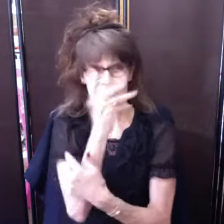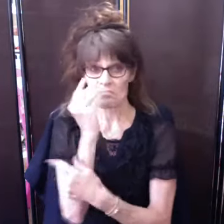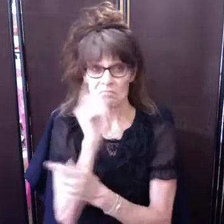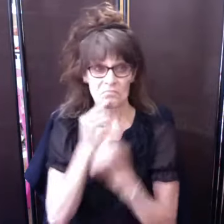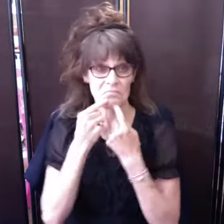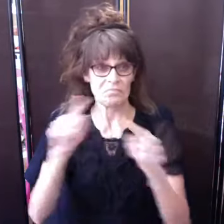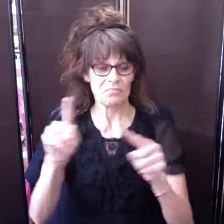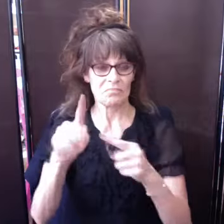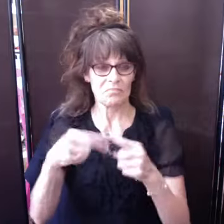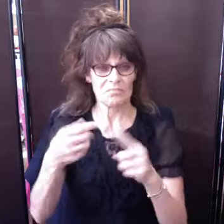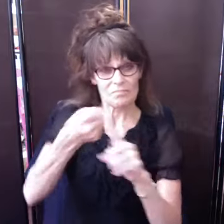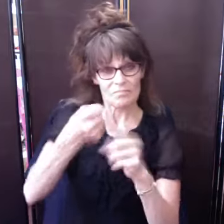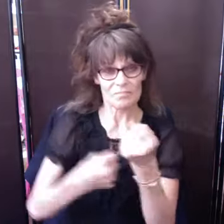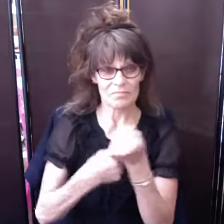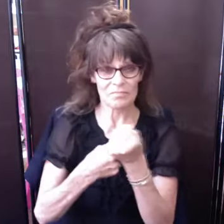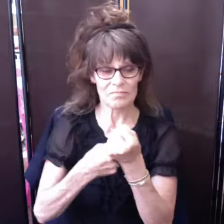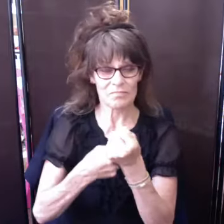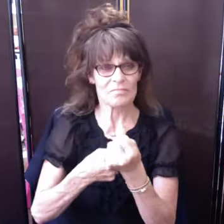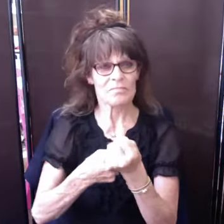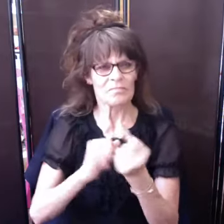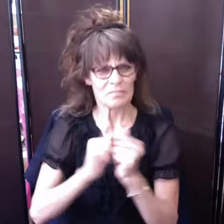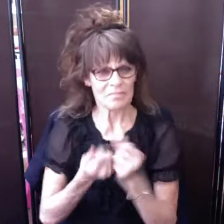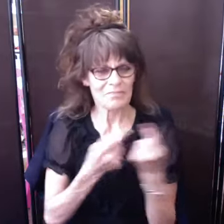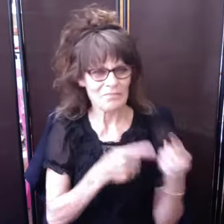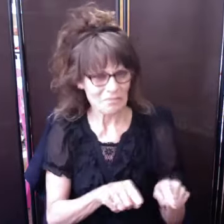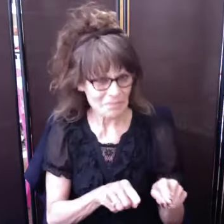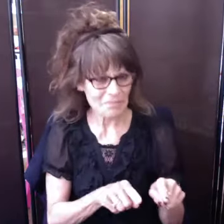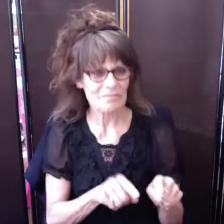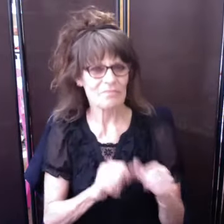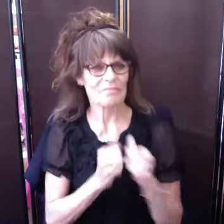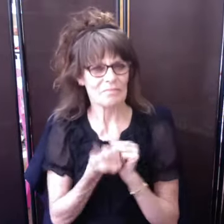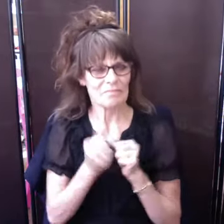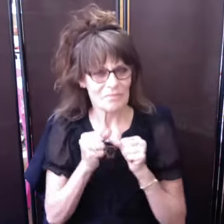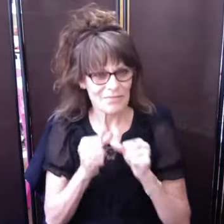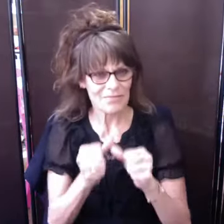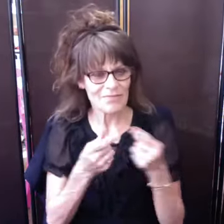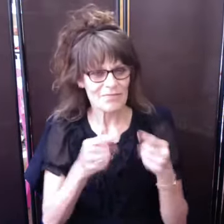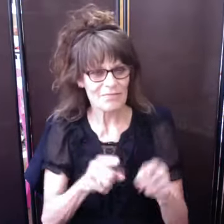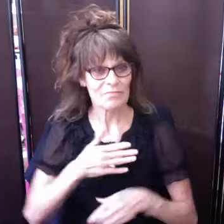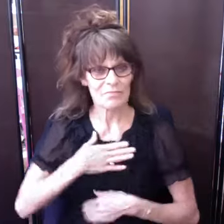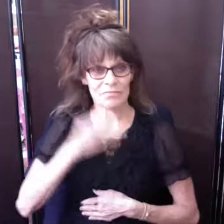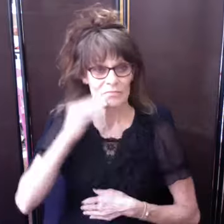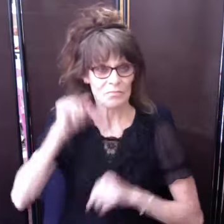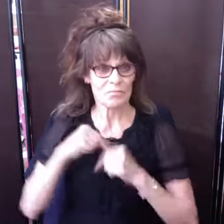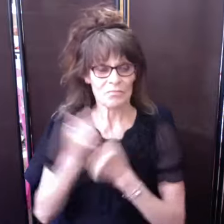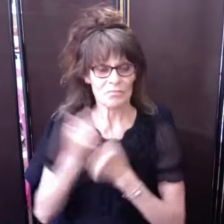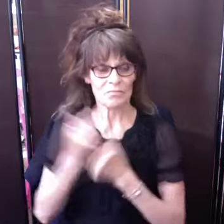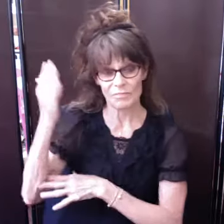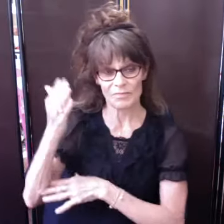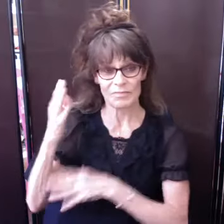self-support and what's behind self-support, and that we are able to continue to self-support. My home group's a speaker meeting on Wednesday night. We pass the